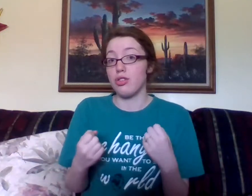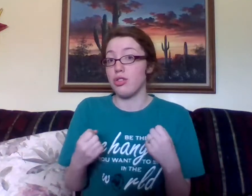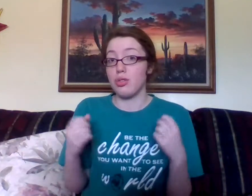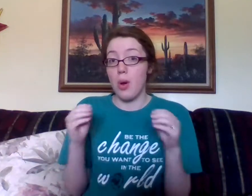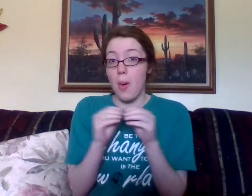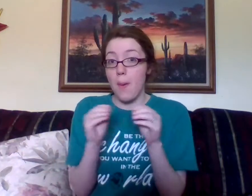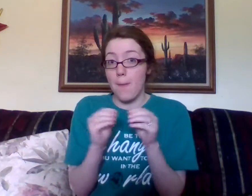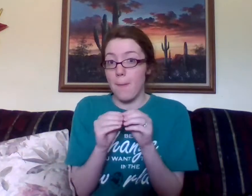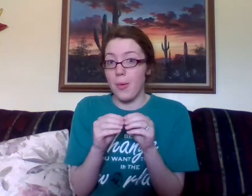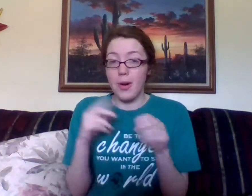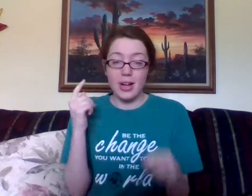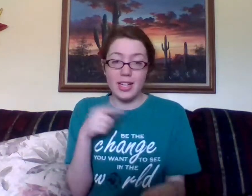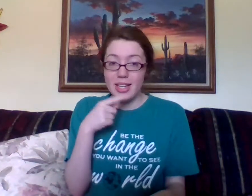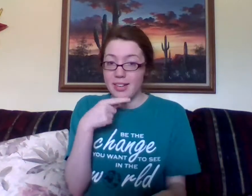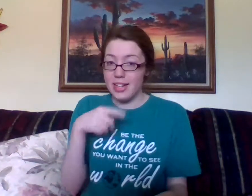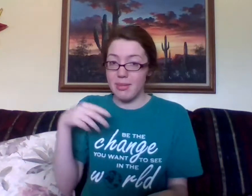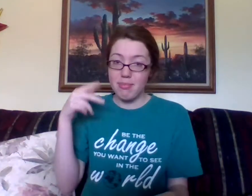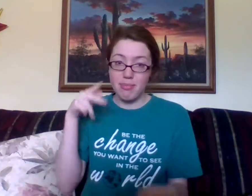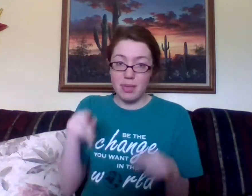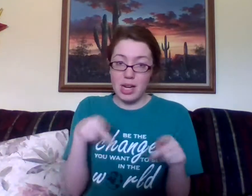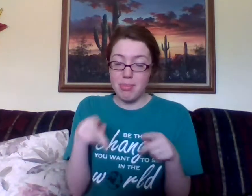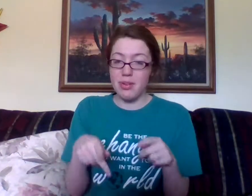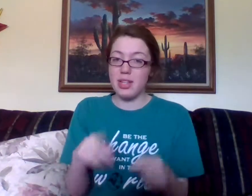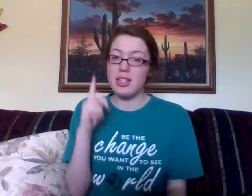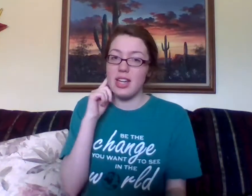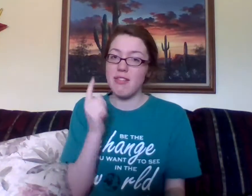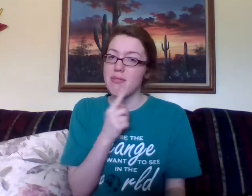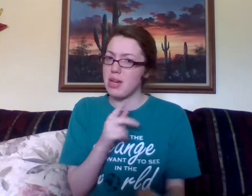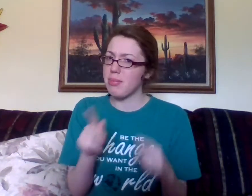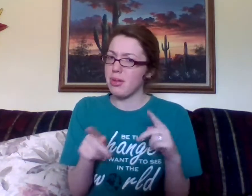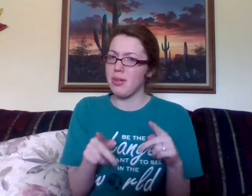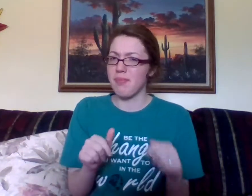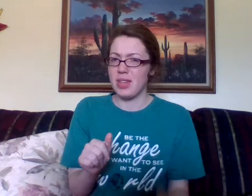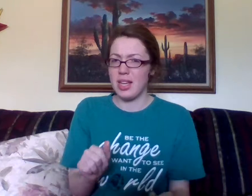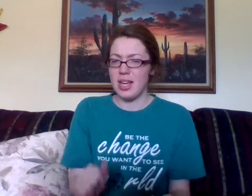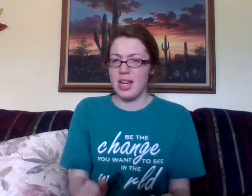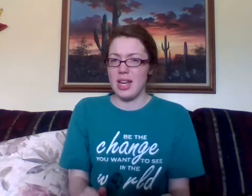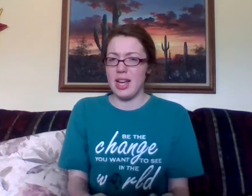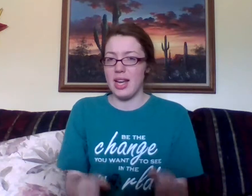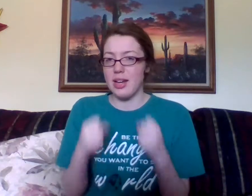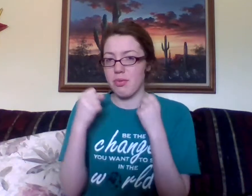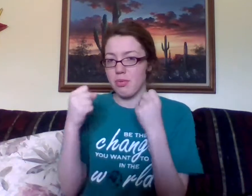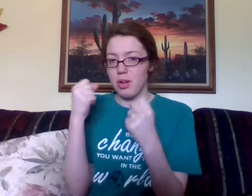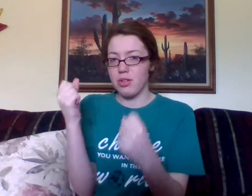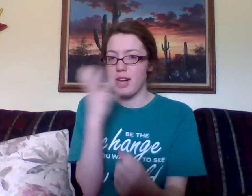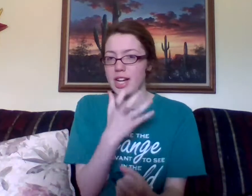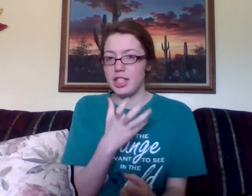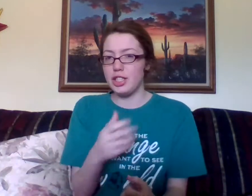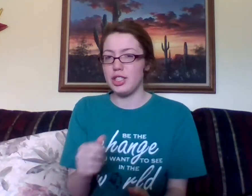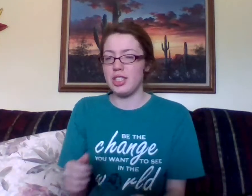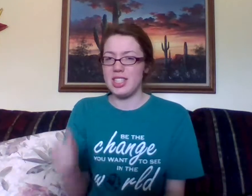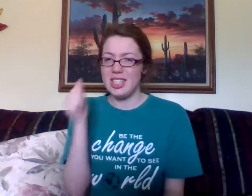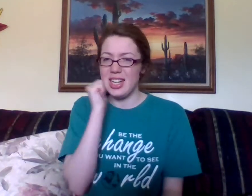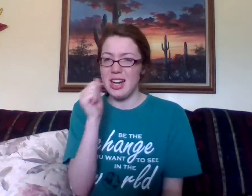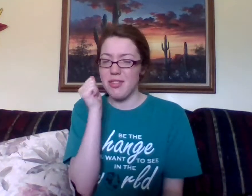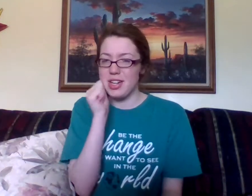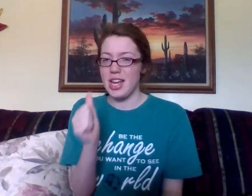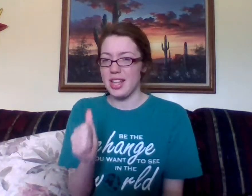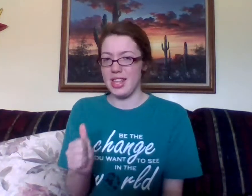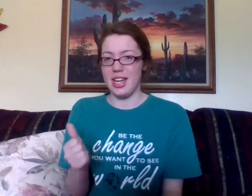there's more hearing people than deaf people, and road rage is an everyday